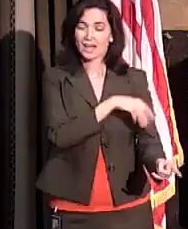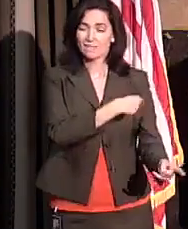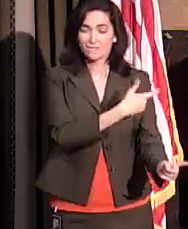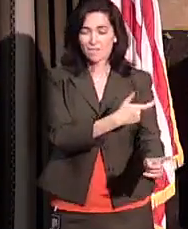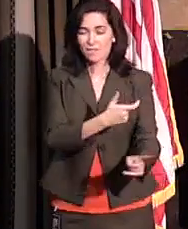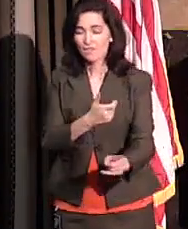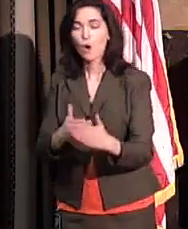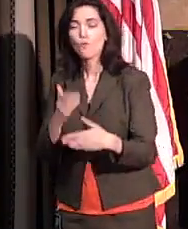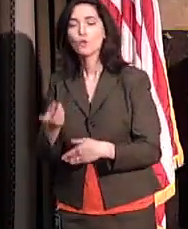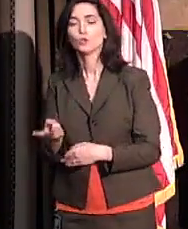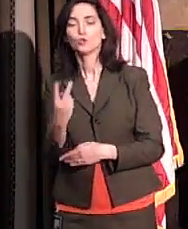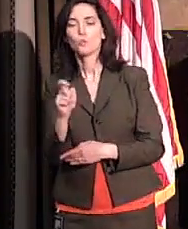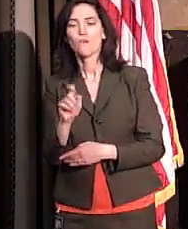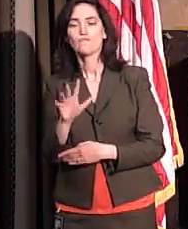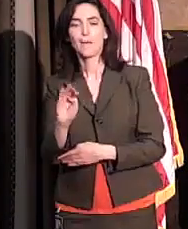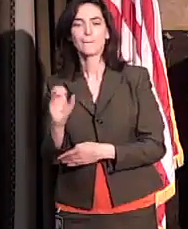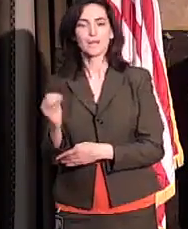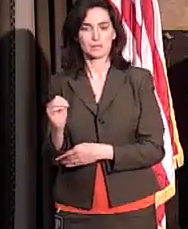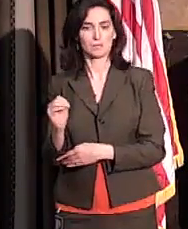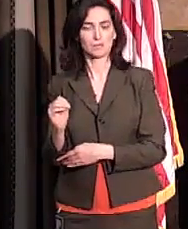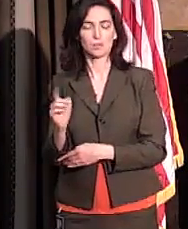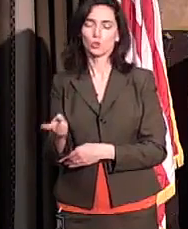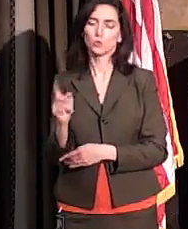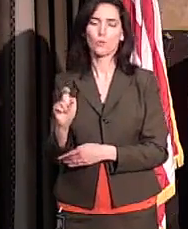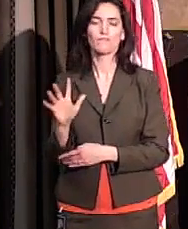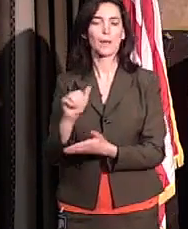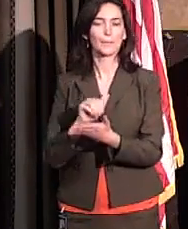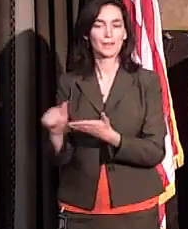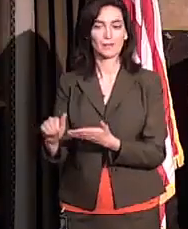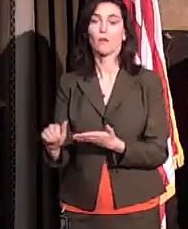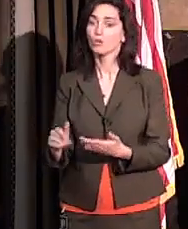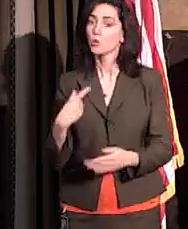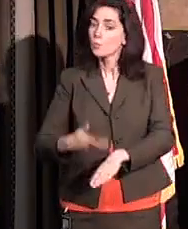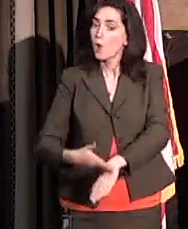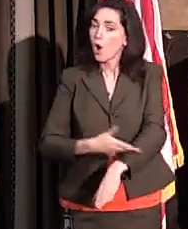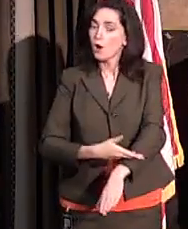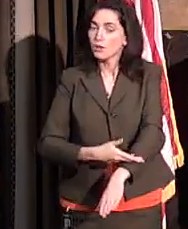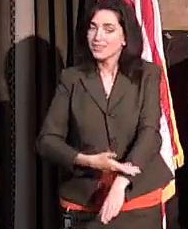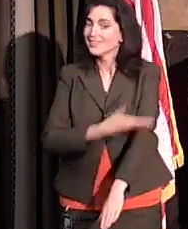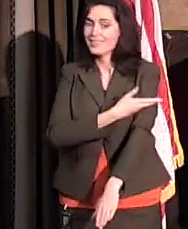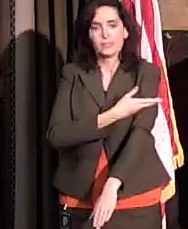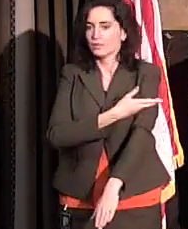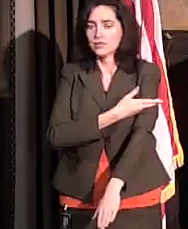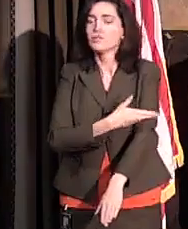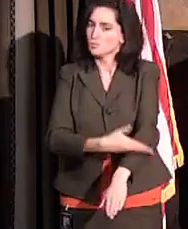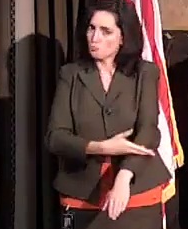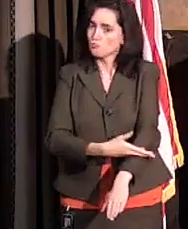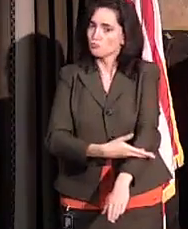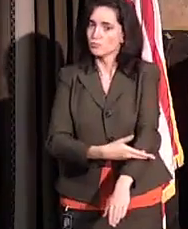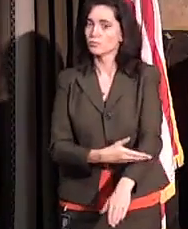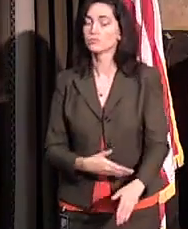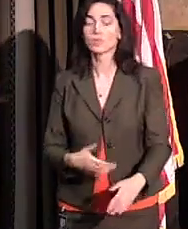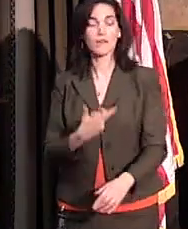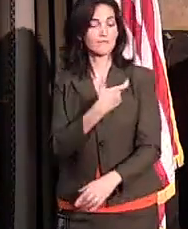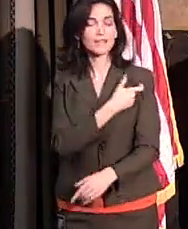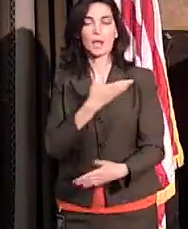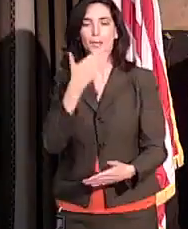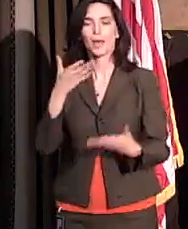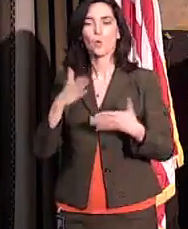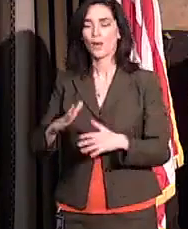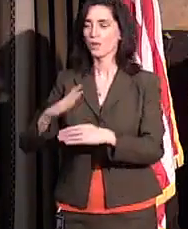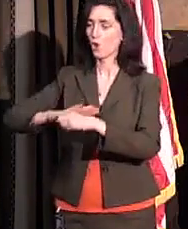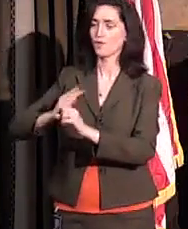doses. So we are making progress, but we are not where we need to be. The vaccines are our best defense against the